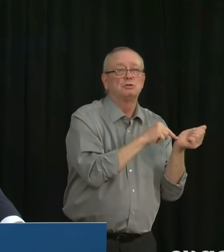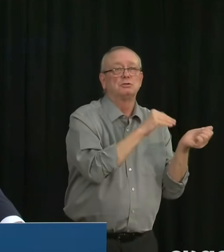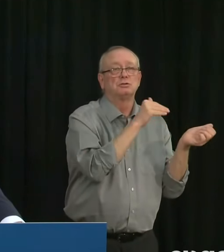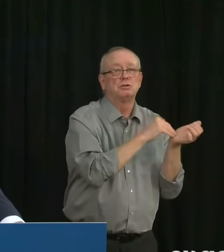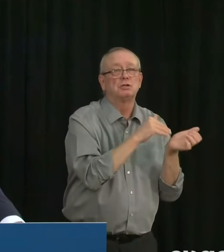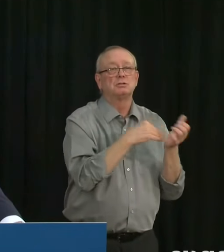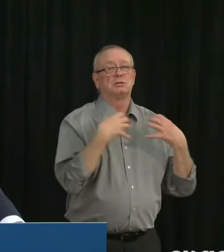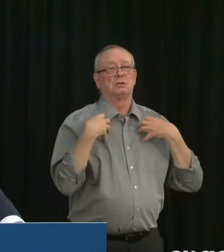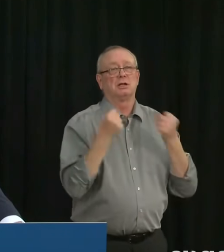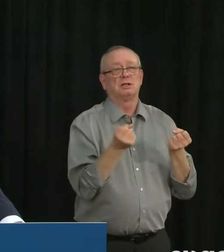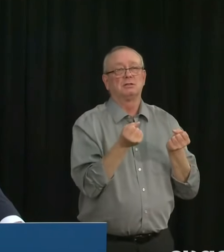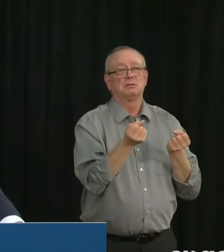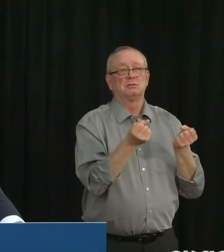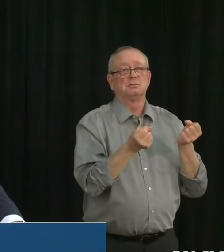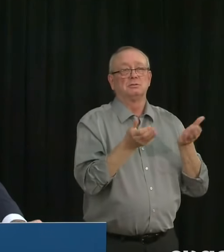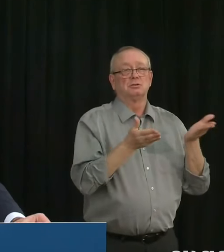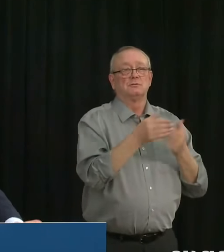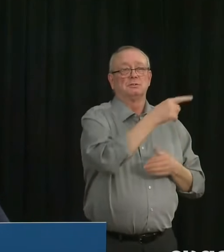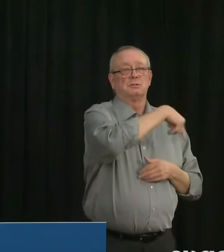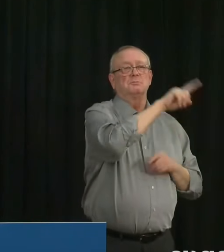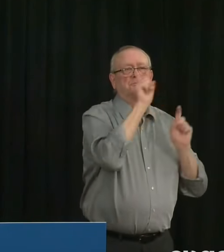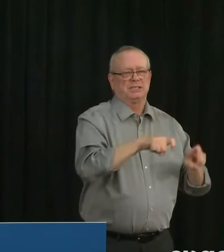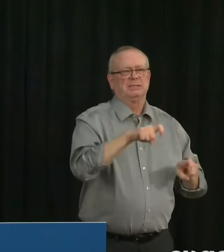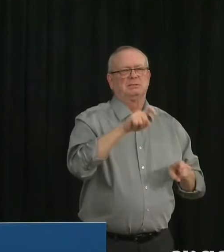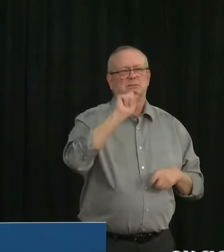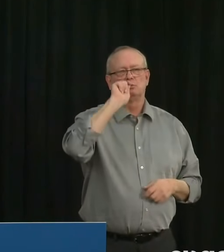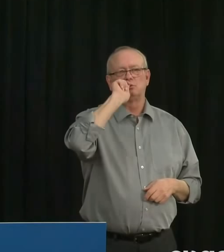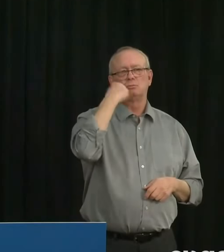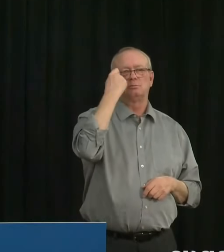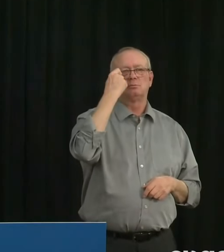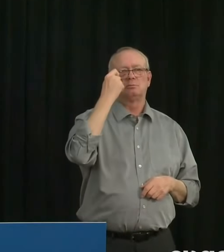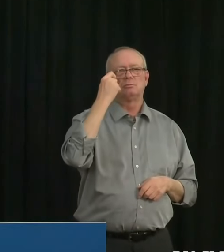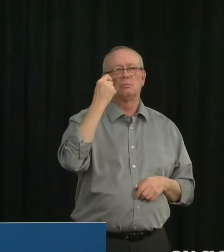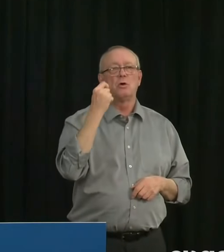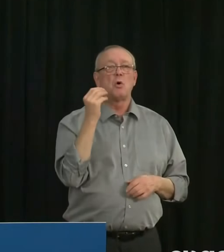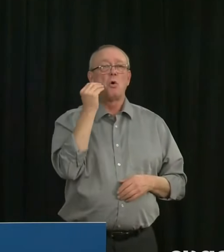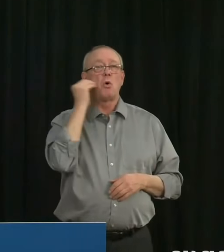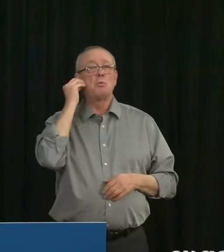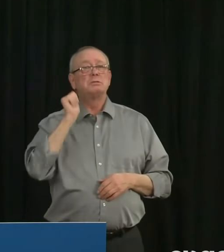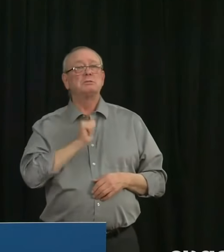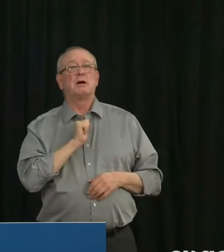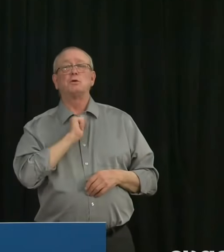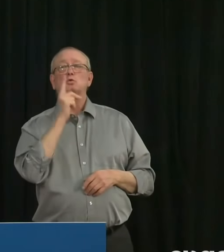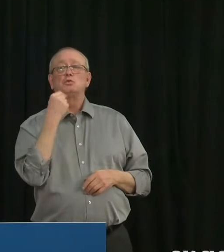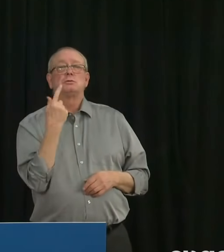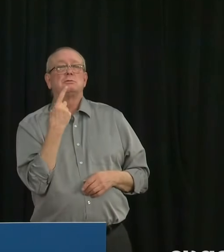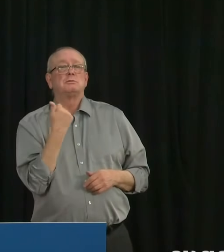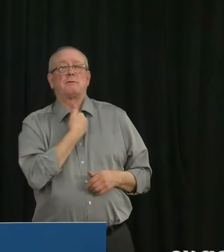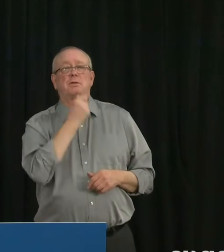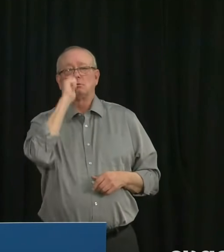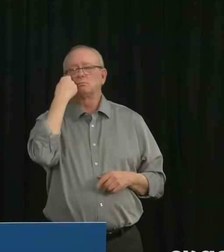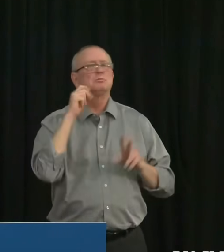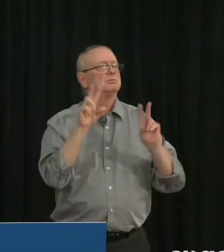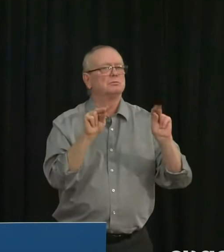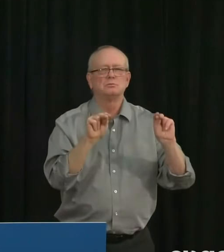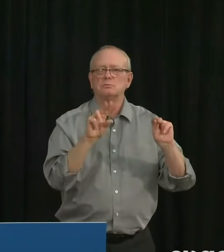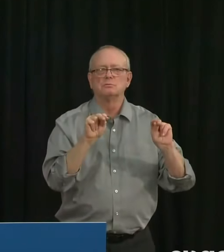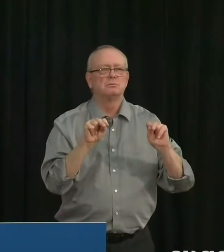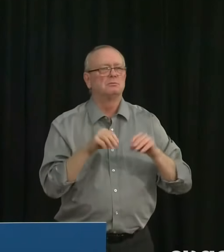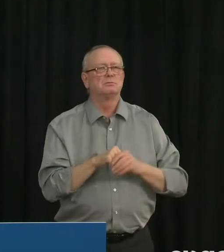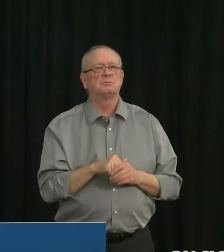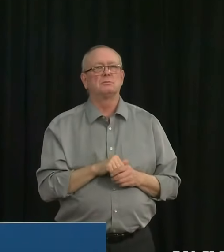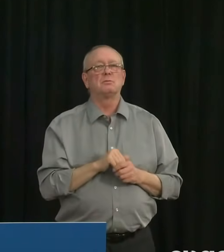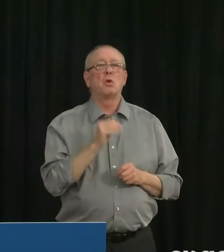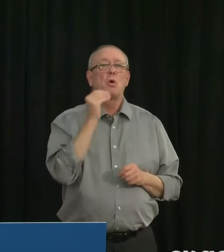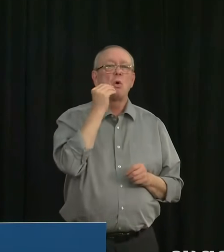rapid home test kits. Rapid tests are only valid for symptomatic folks who have shown symptoms